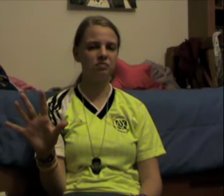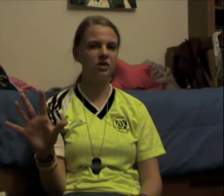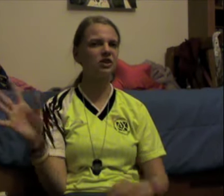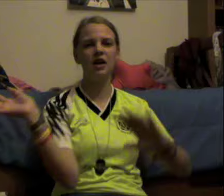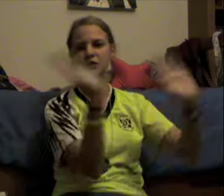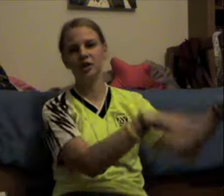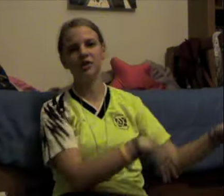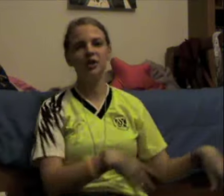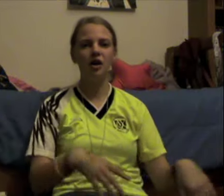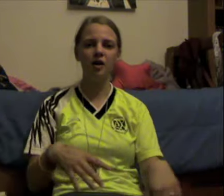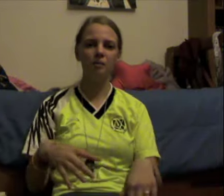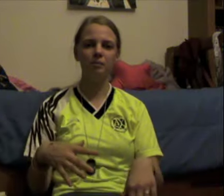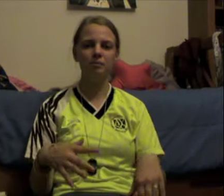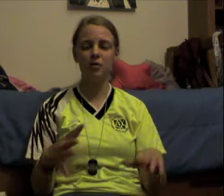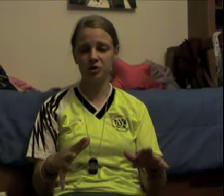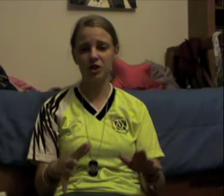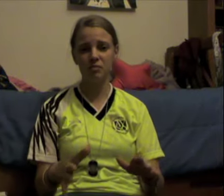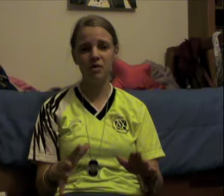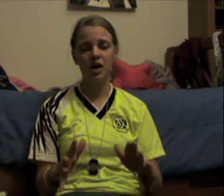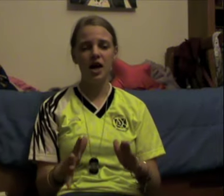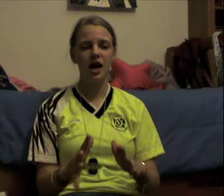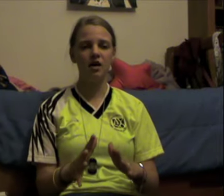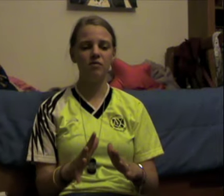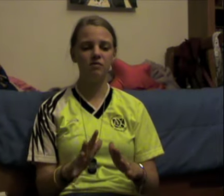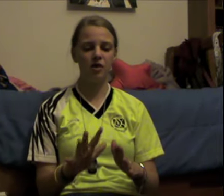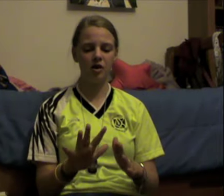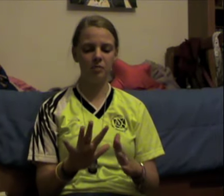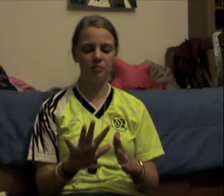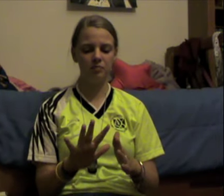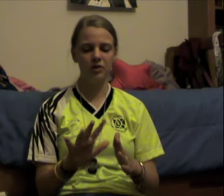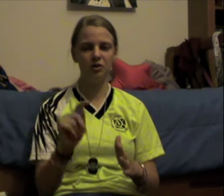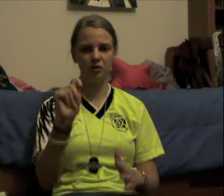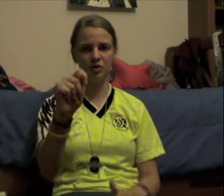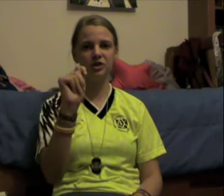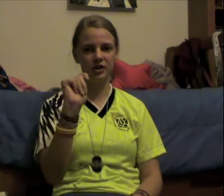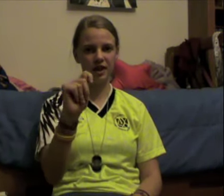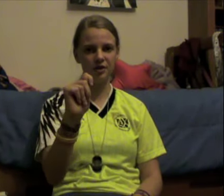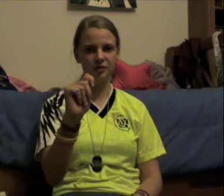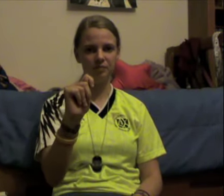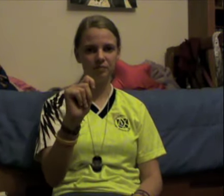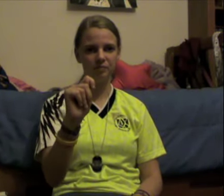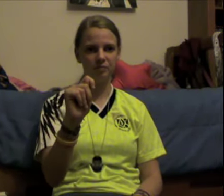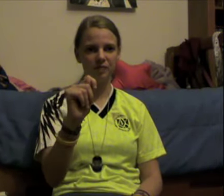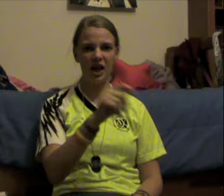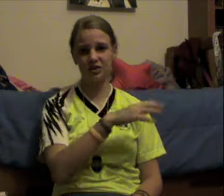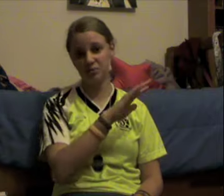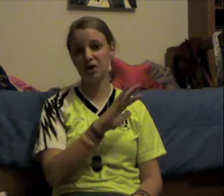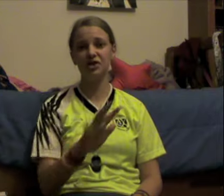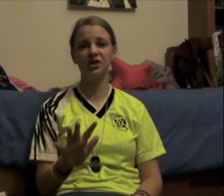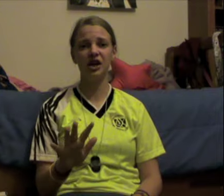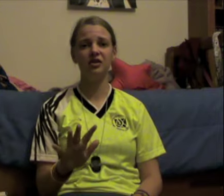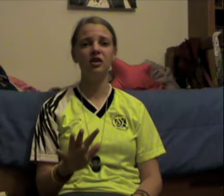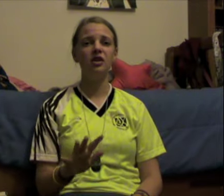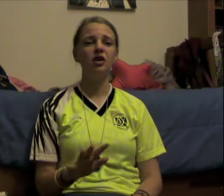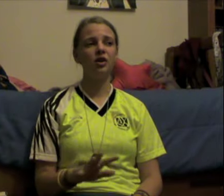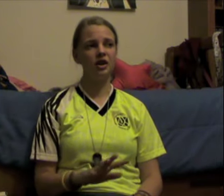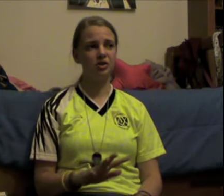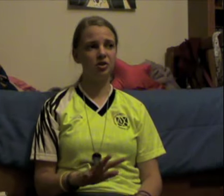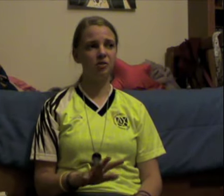actually, I have no idea. Um, most of them have, um, you know, the first letter as part of the sign. Okay, so,